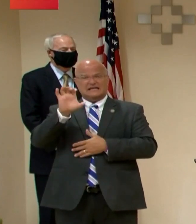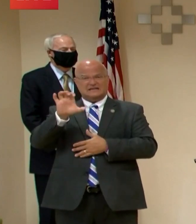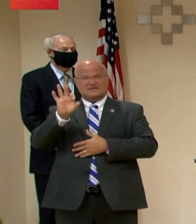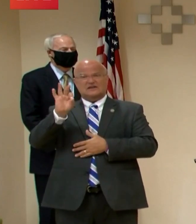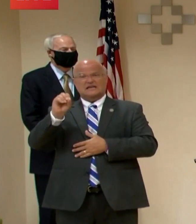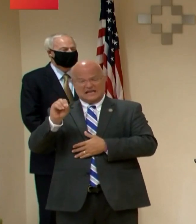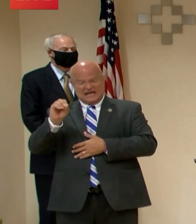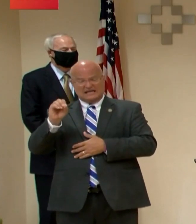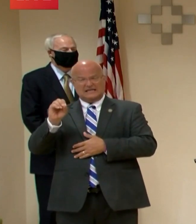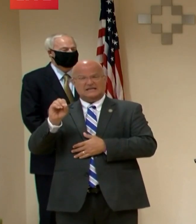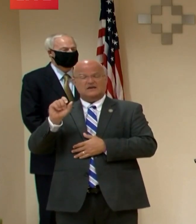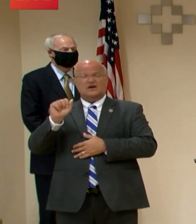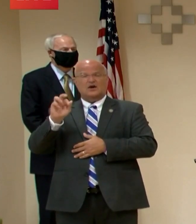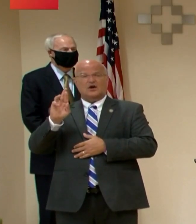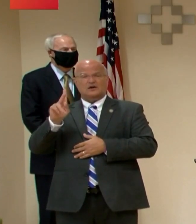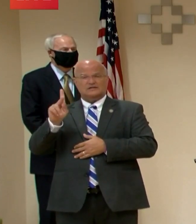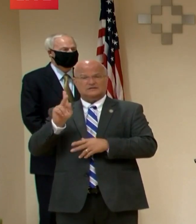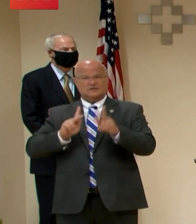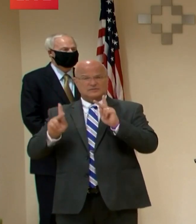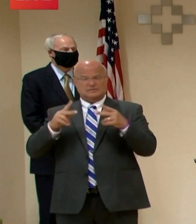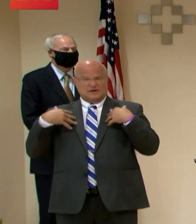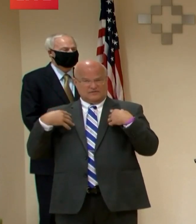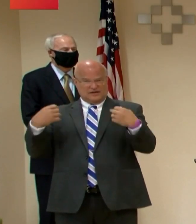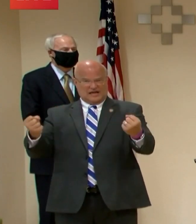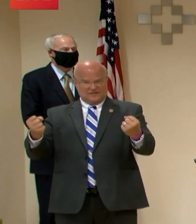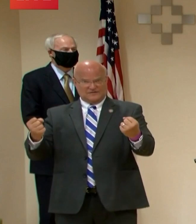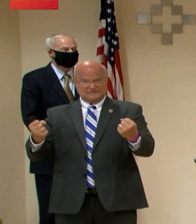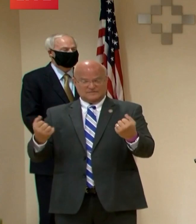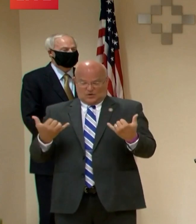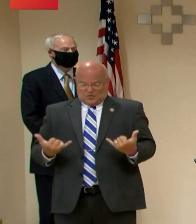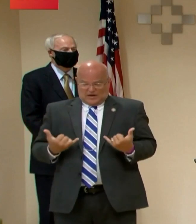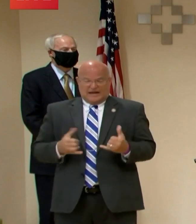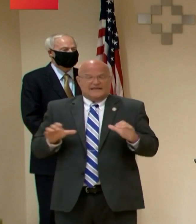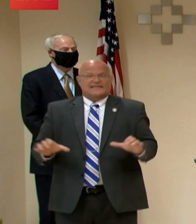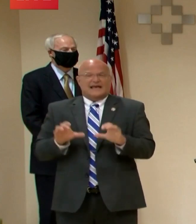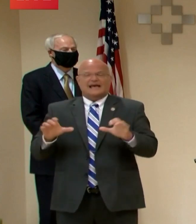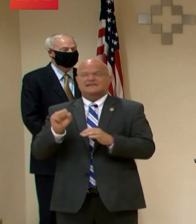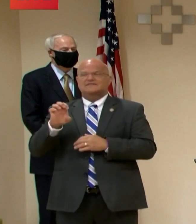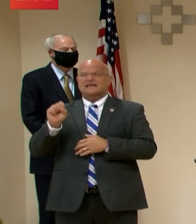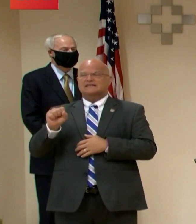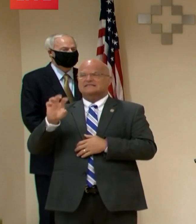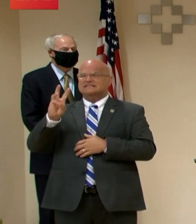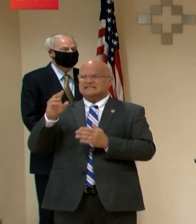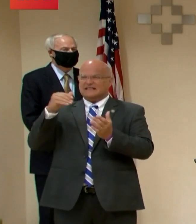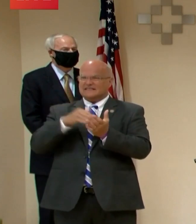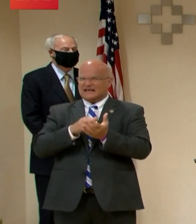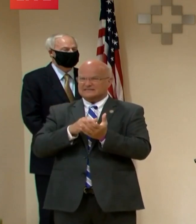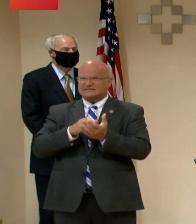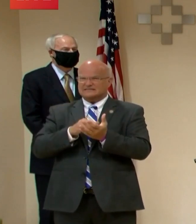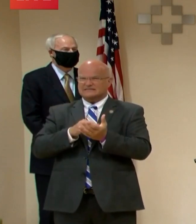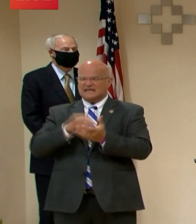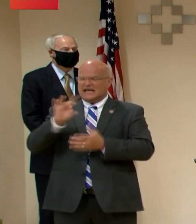27,990 Arkansans that have recovered. Our active cases at the moment are